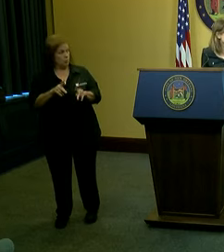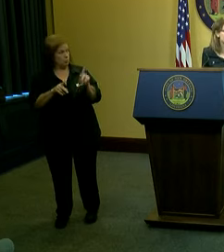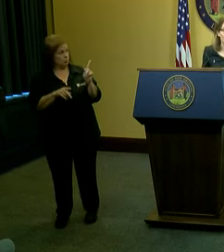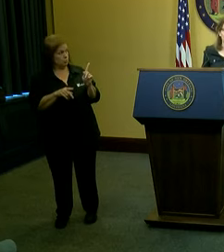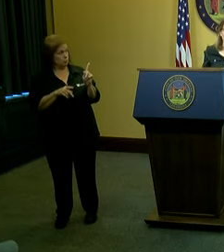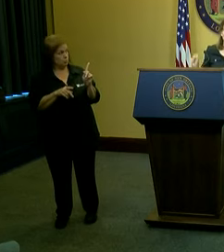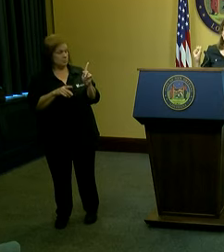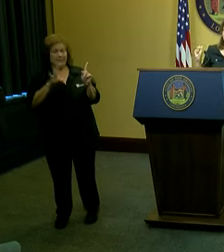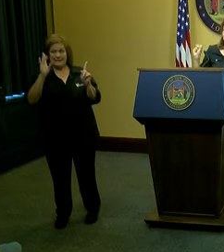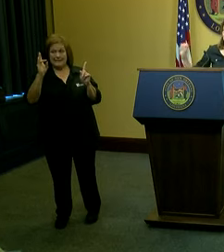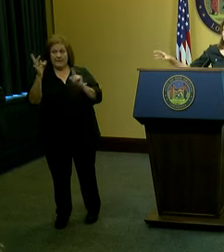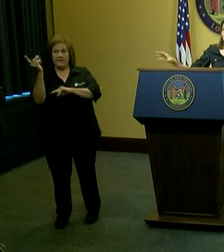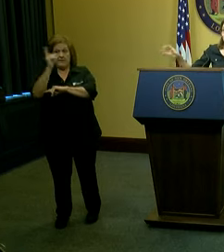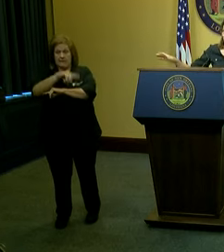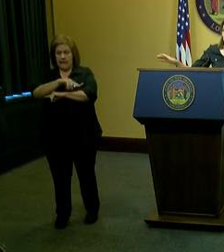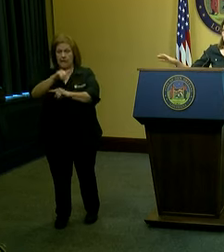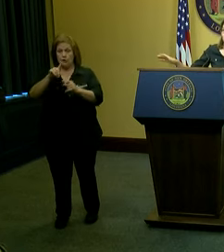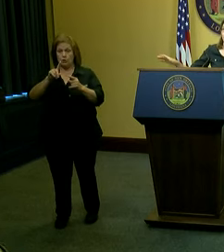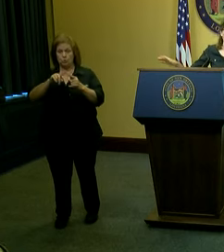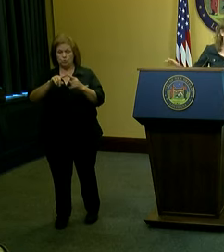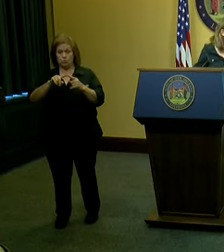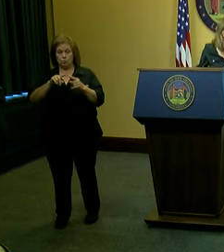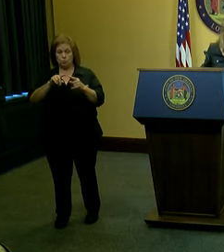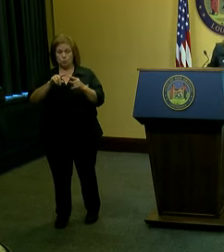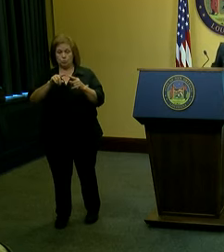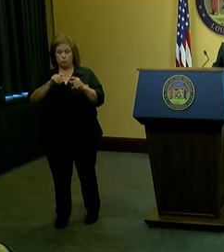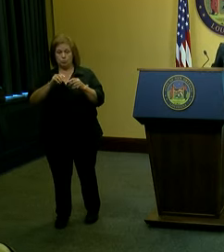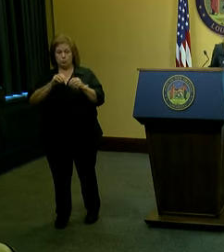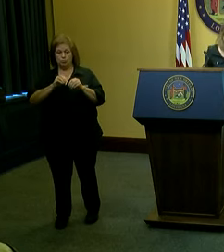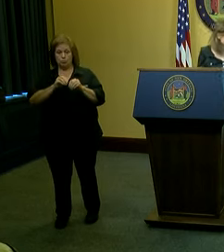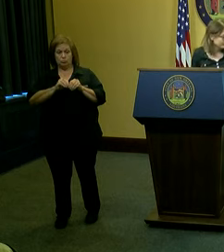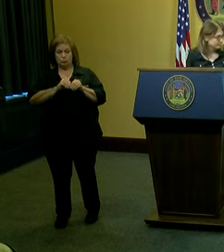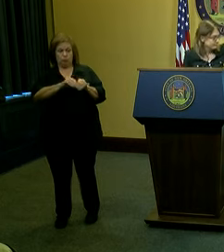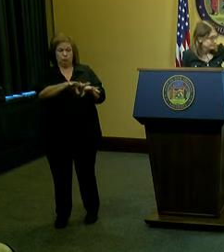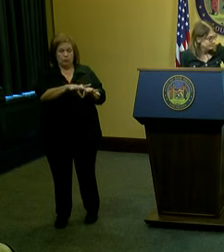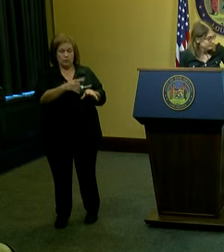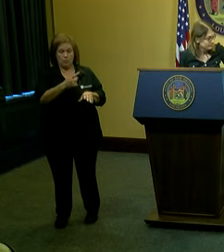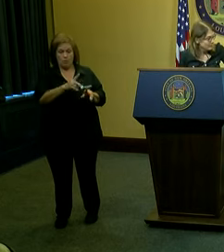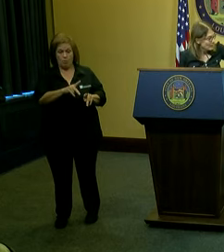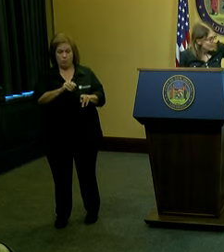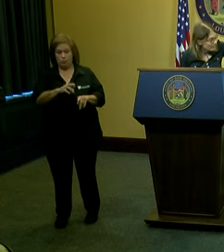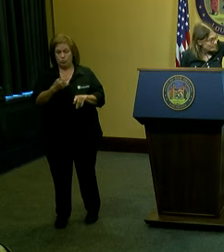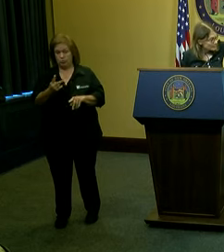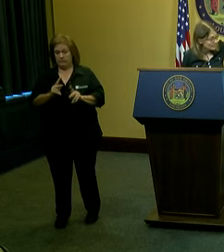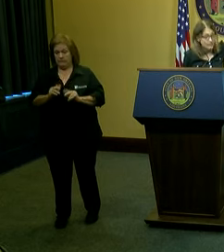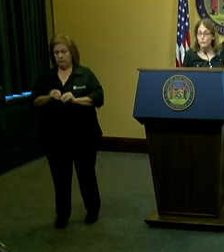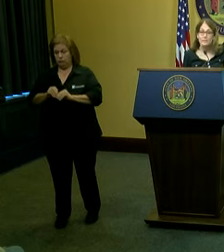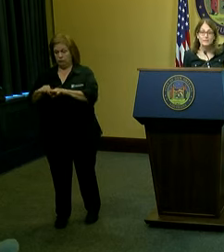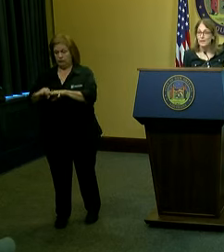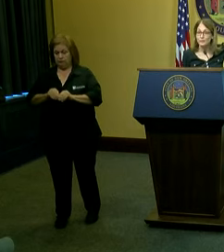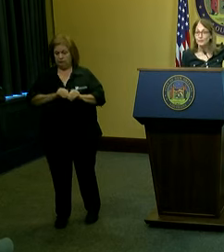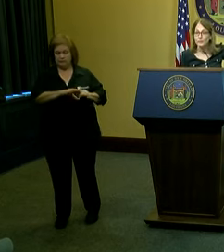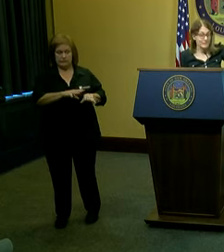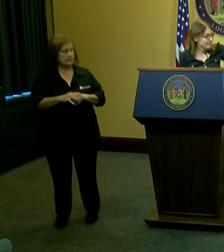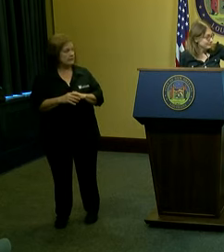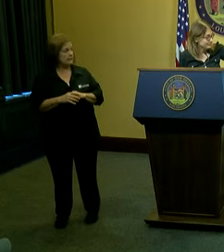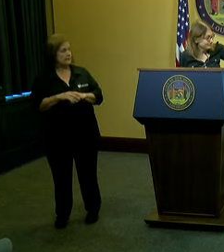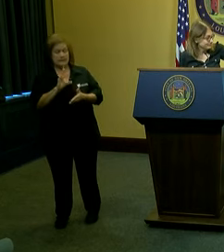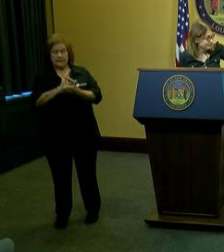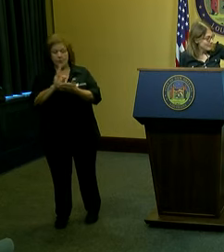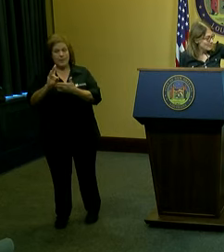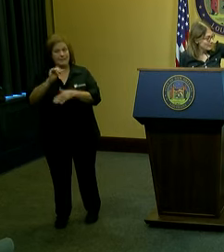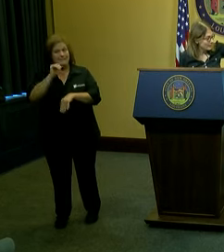to take 7 days to infect someone else or 2 other people. 7 weeks is not a long